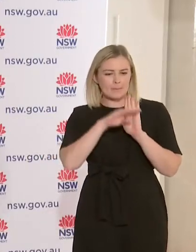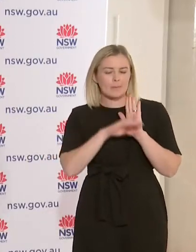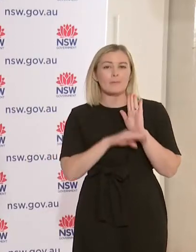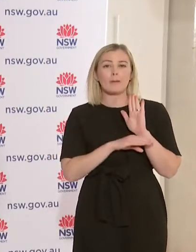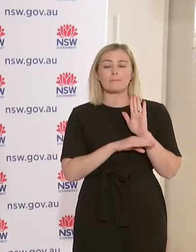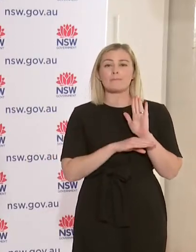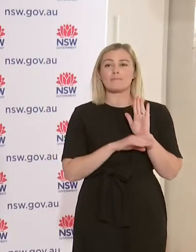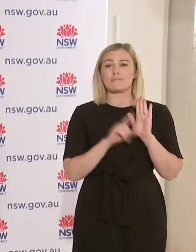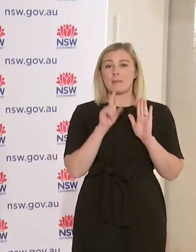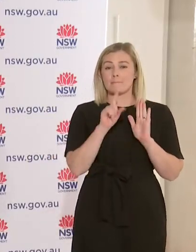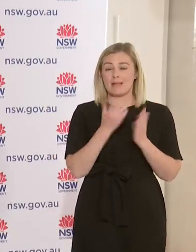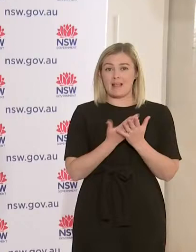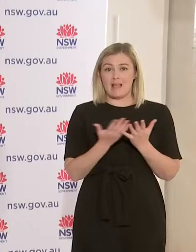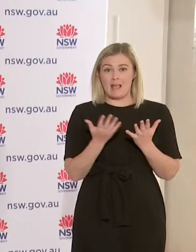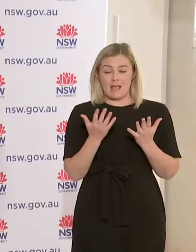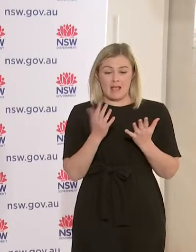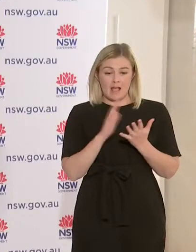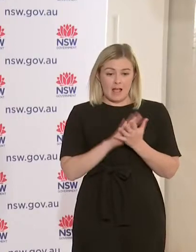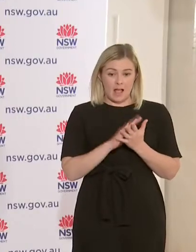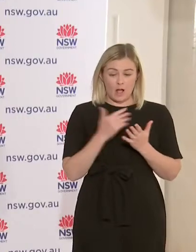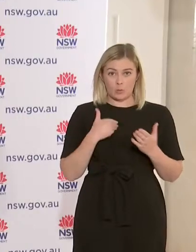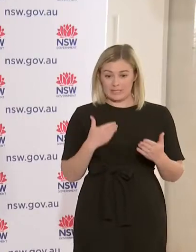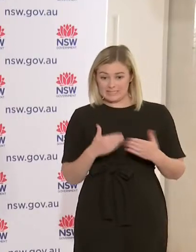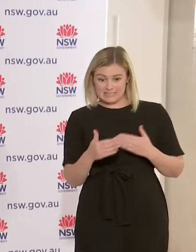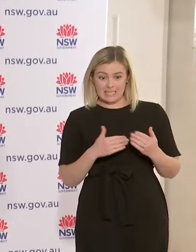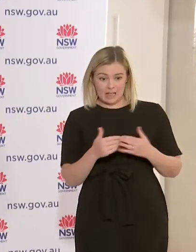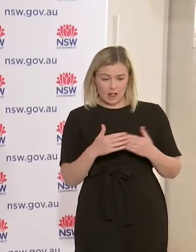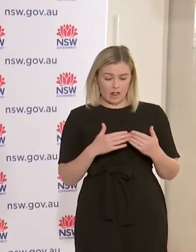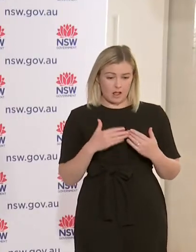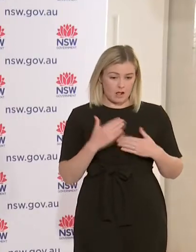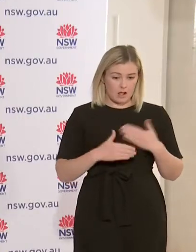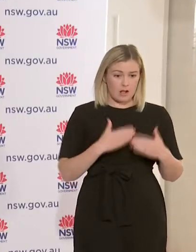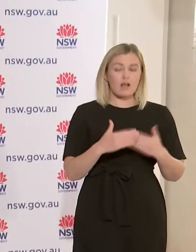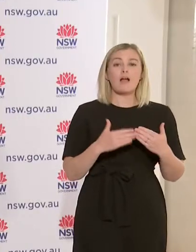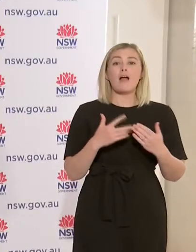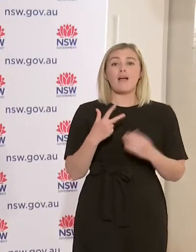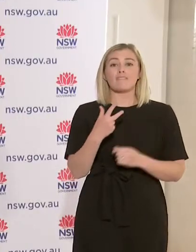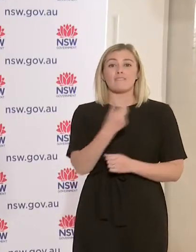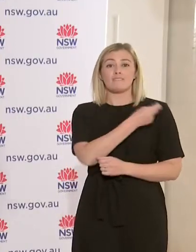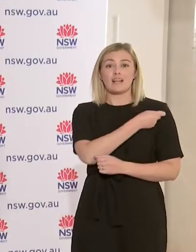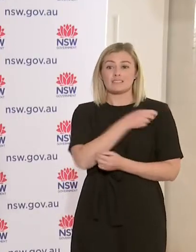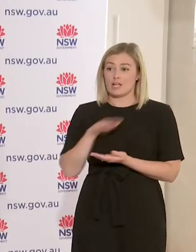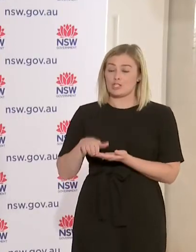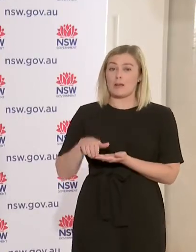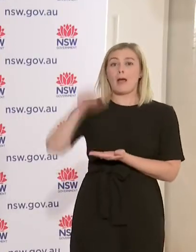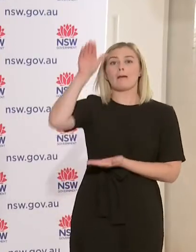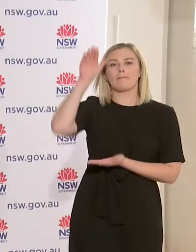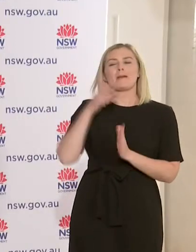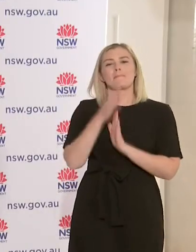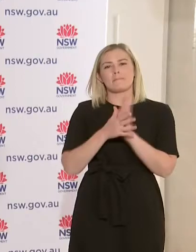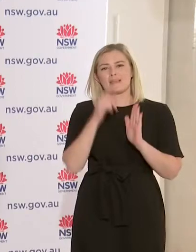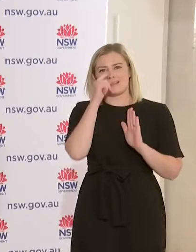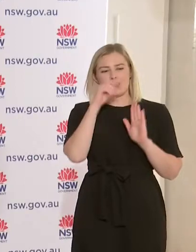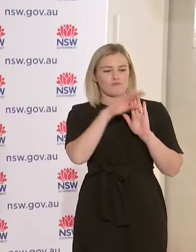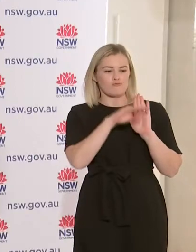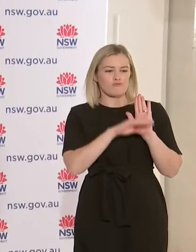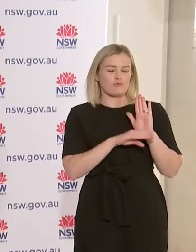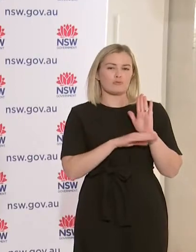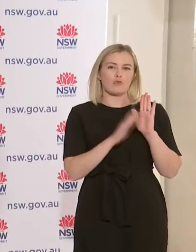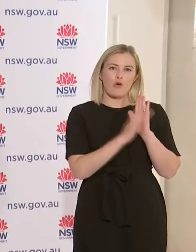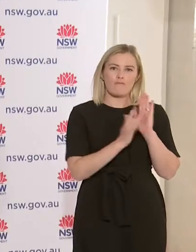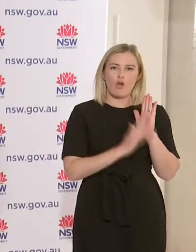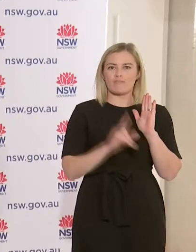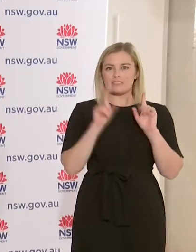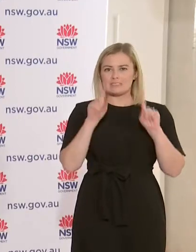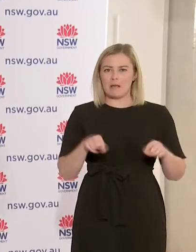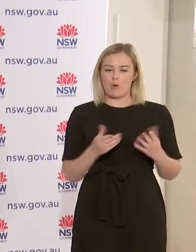lockdowns are there until we get high rates of vaccination, and until we get those high rates of vaccination, we won't truly be living